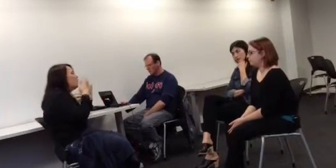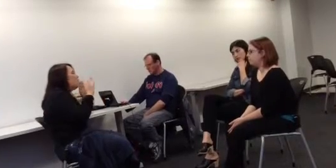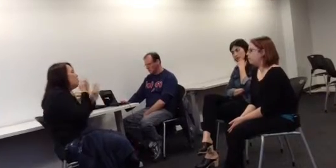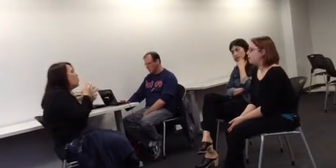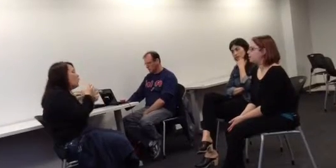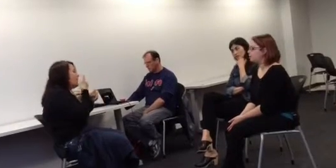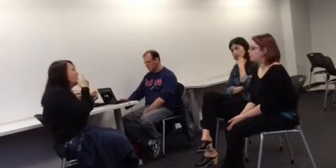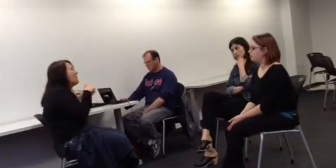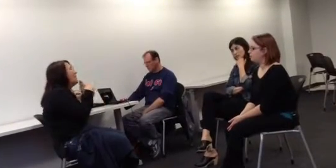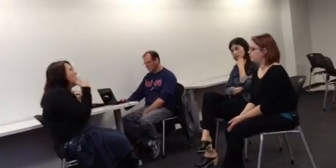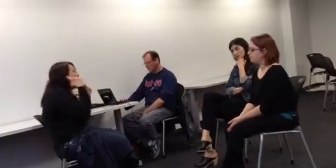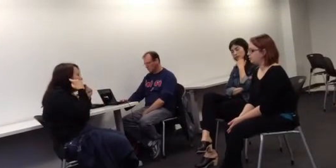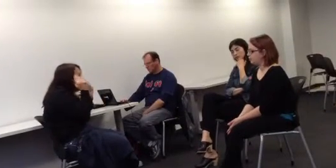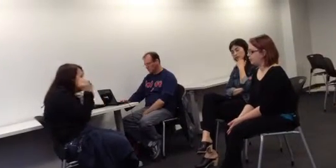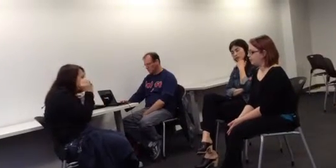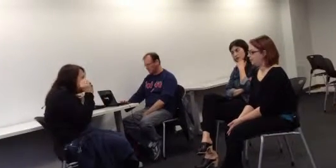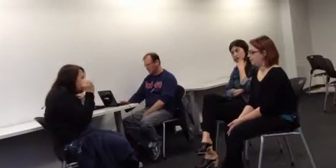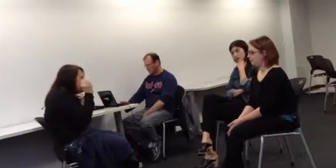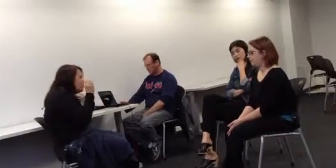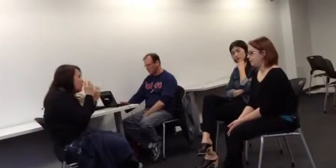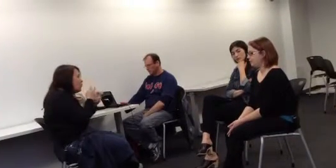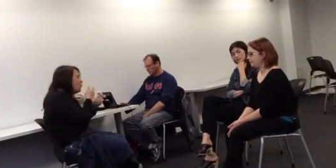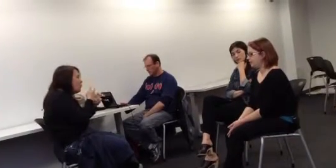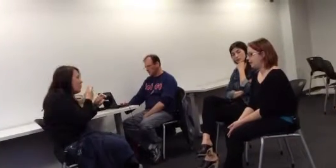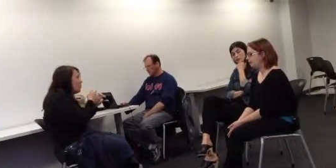Before I was oral and I was frustrated, but then I learned ASL.